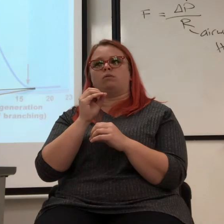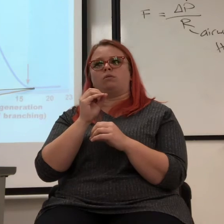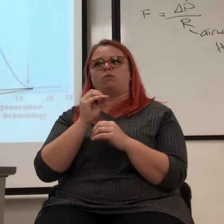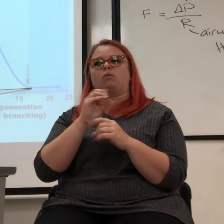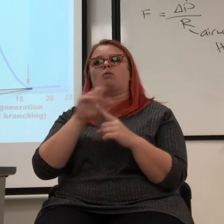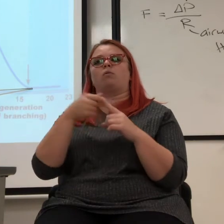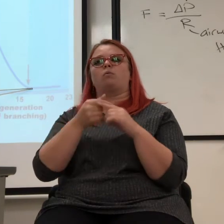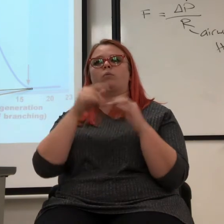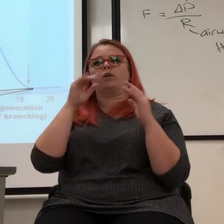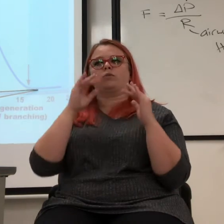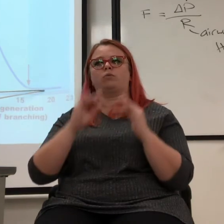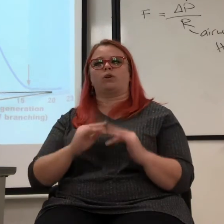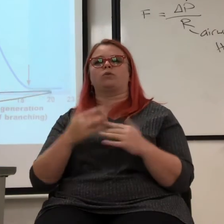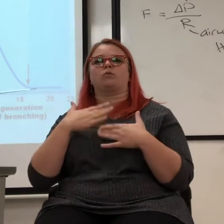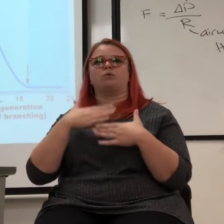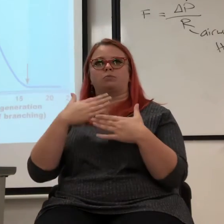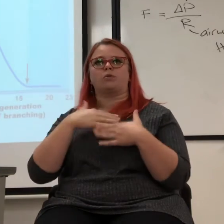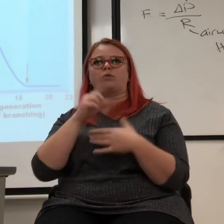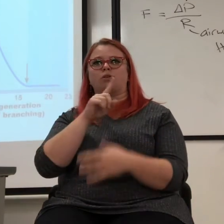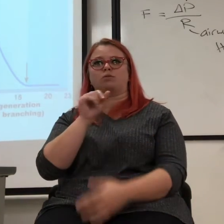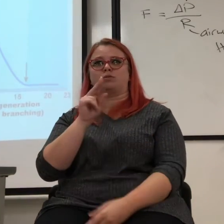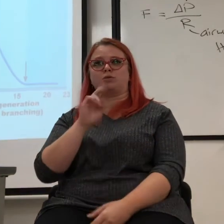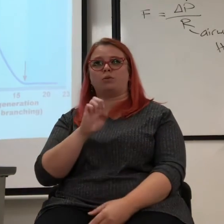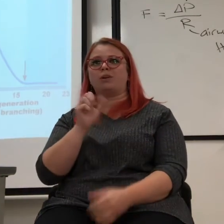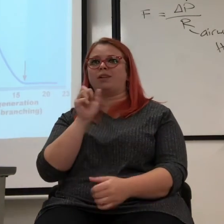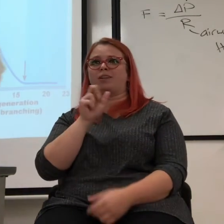to your pink lungs, basically.